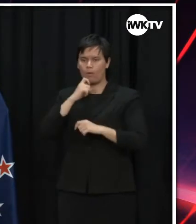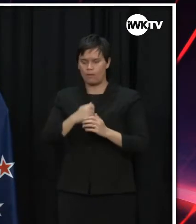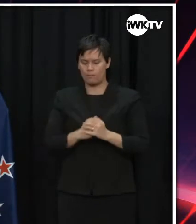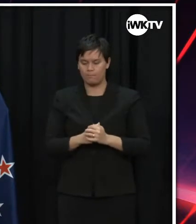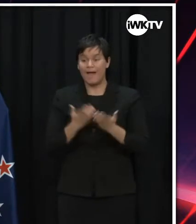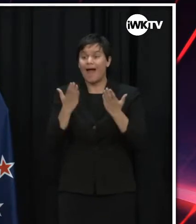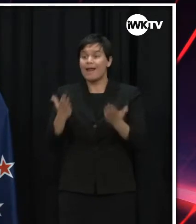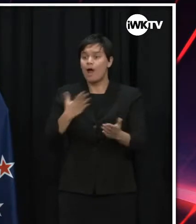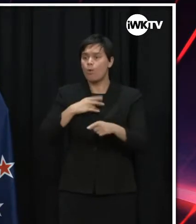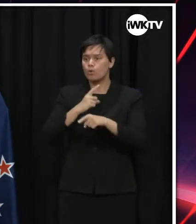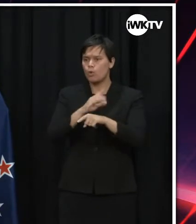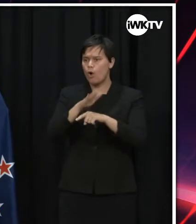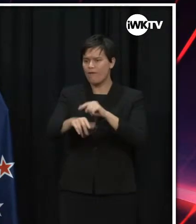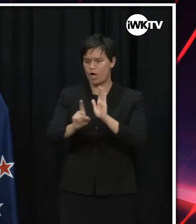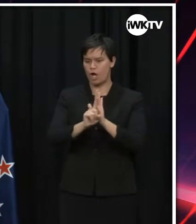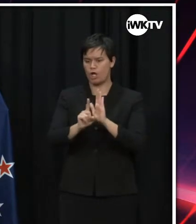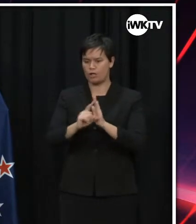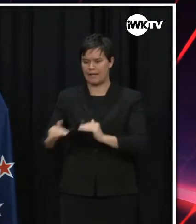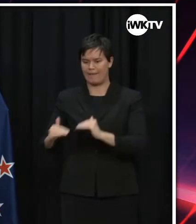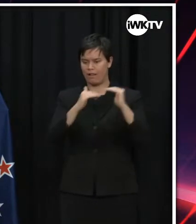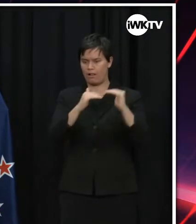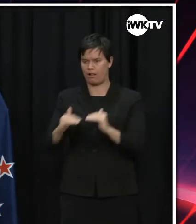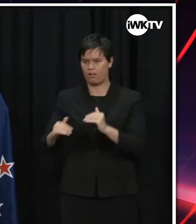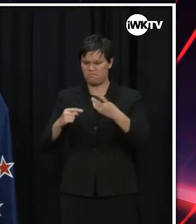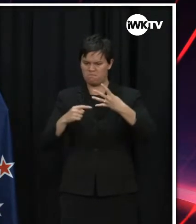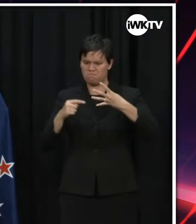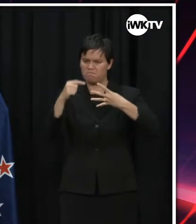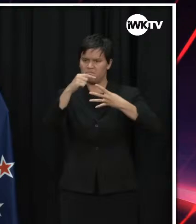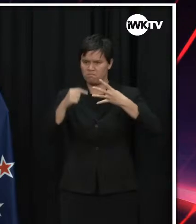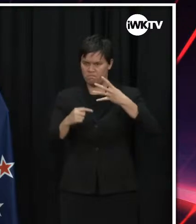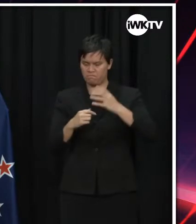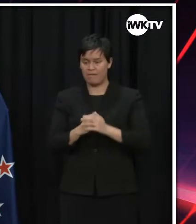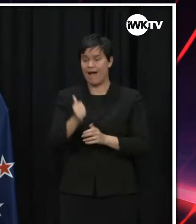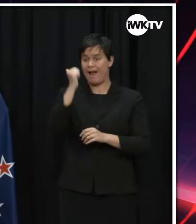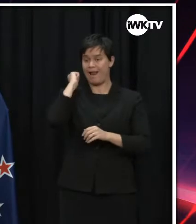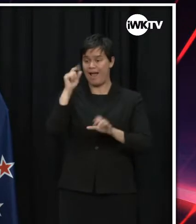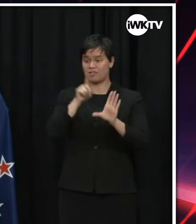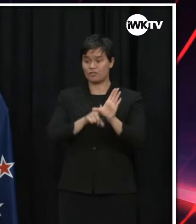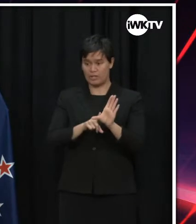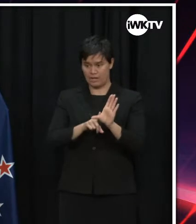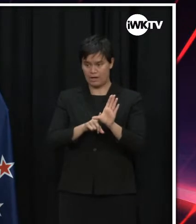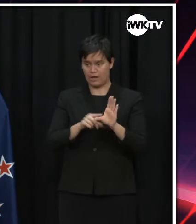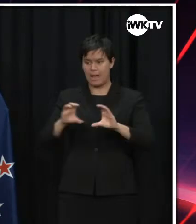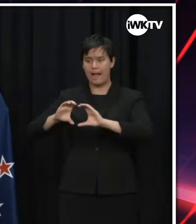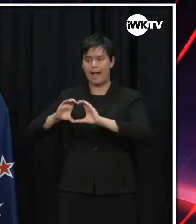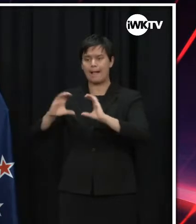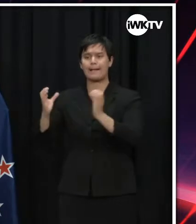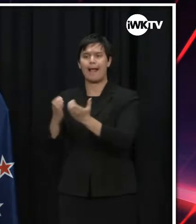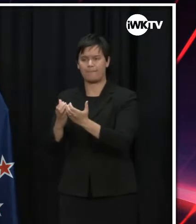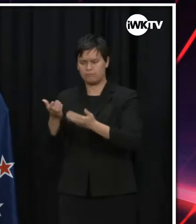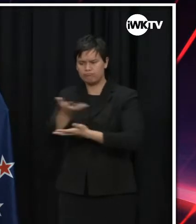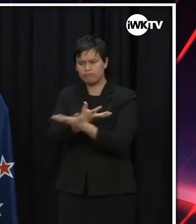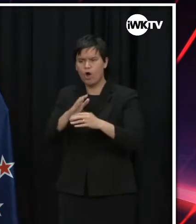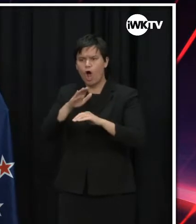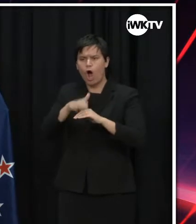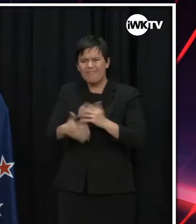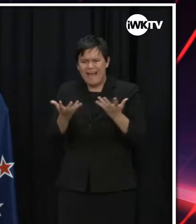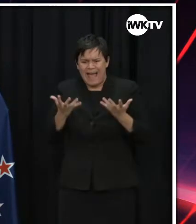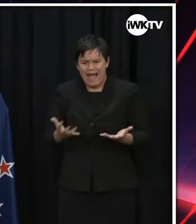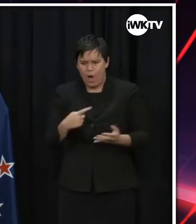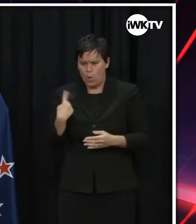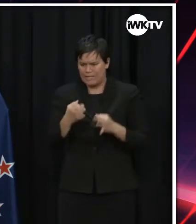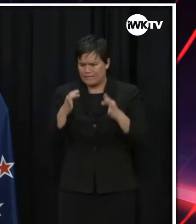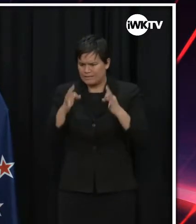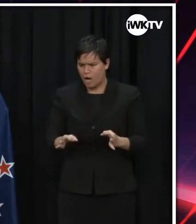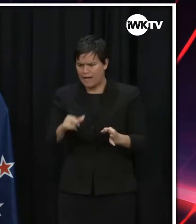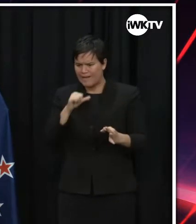levels in New Zealand. The framework was agreed by Cabinet last year. It's the same framework that we have applied to all of our alert level